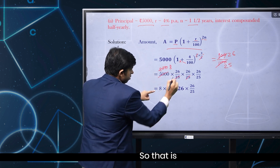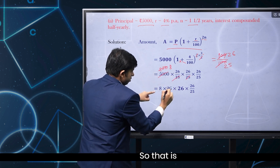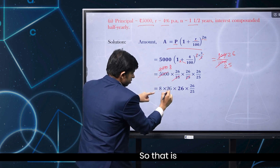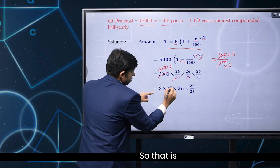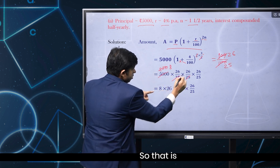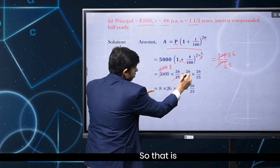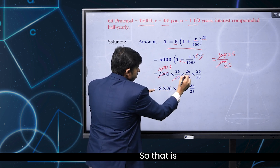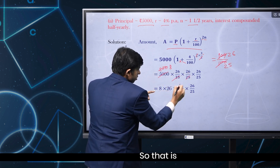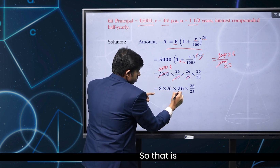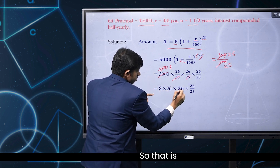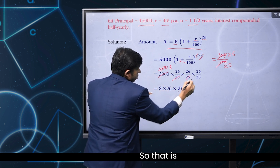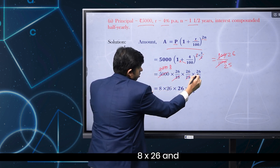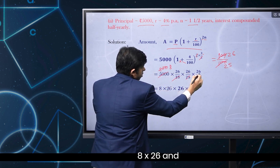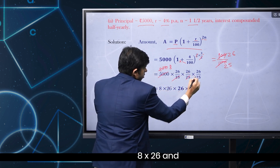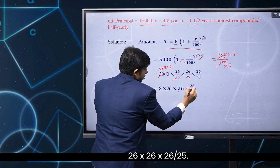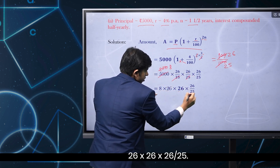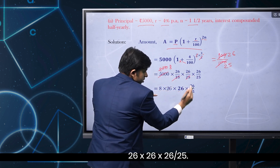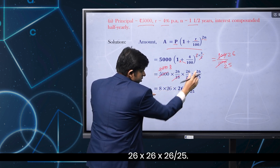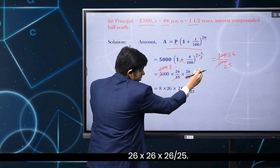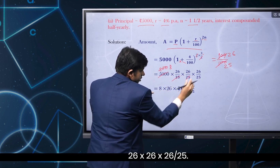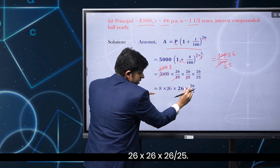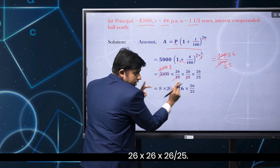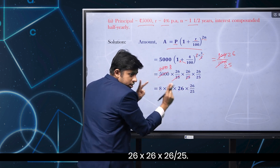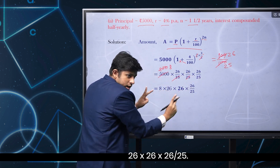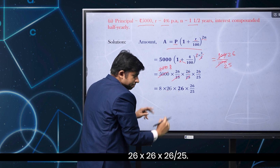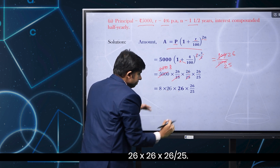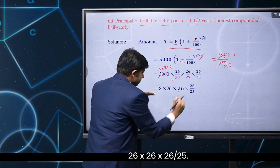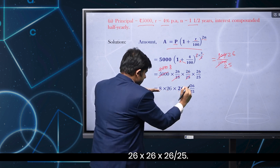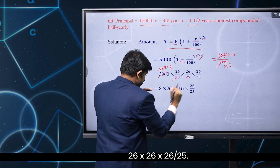is 8 into 26 into 26 into 26 by 25.